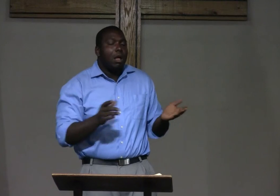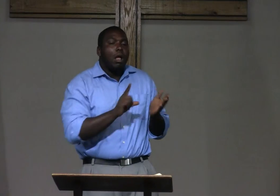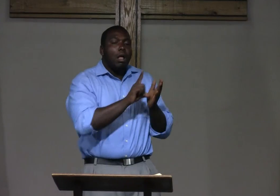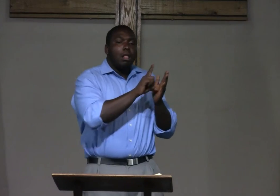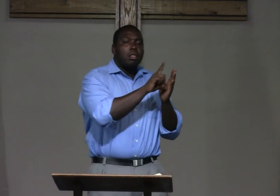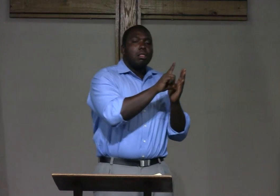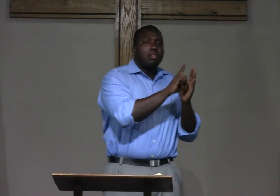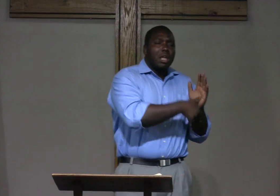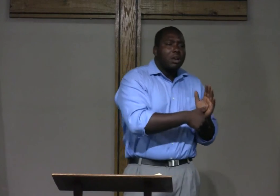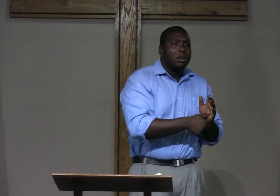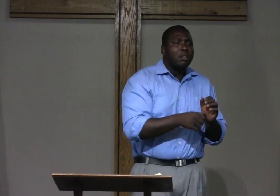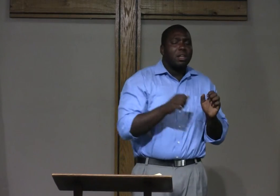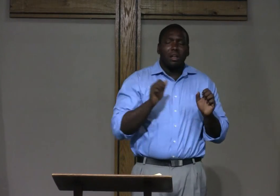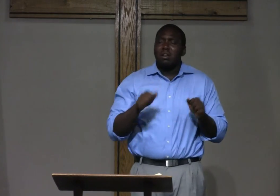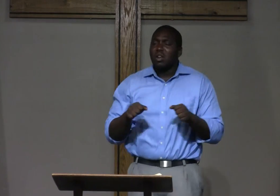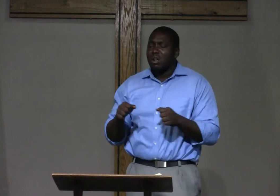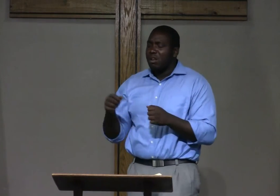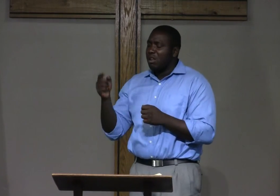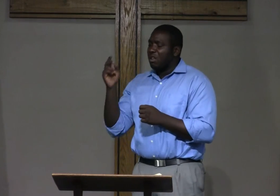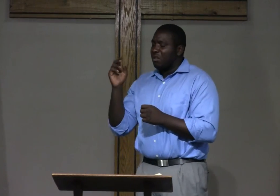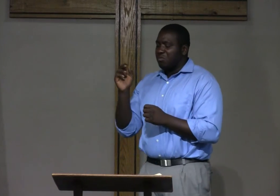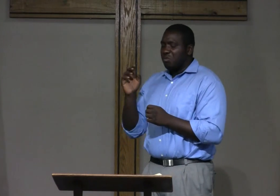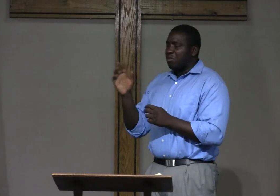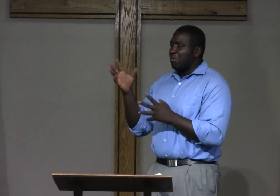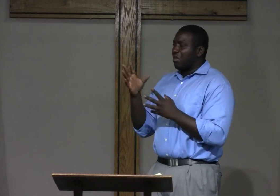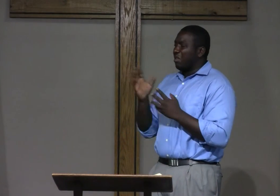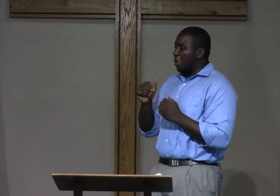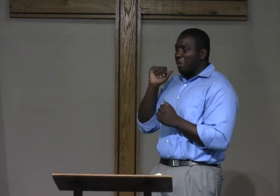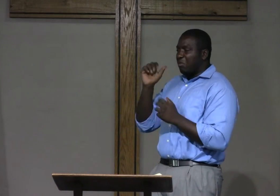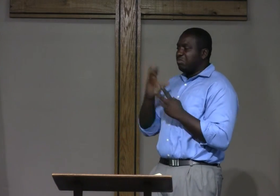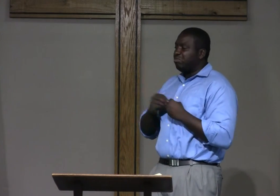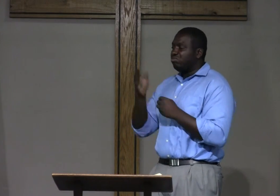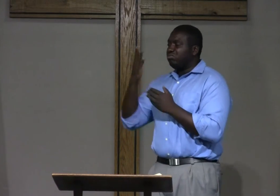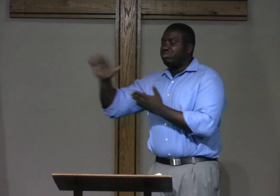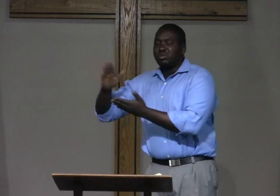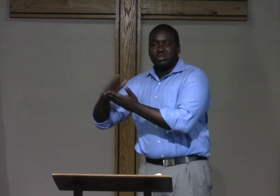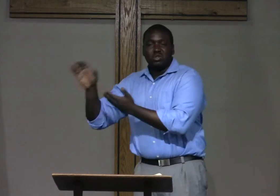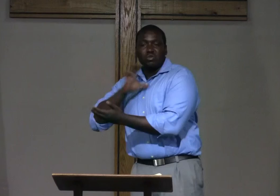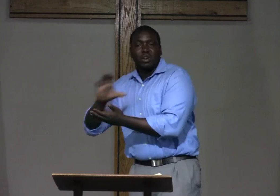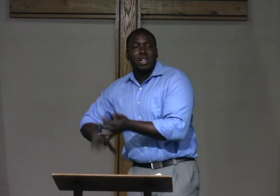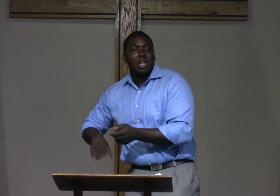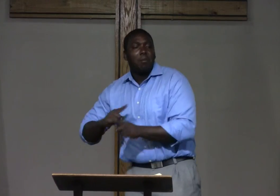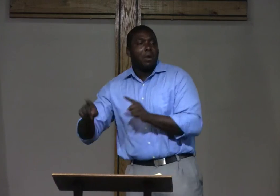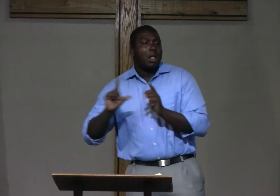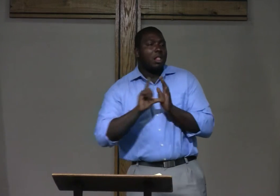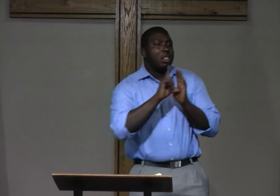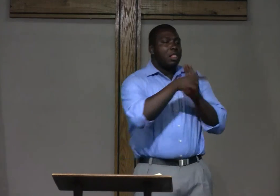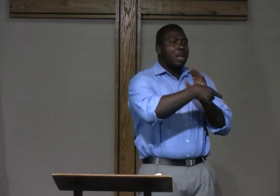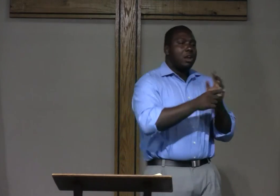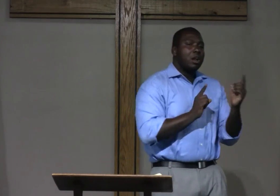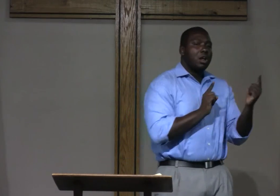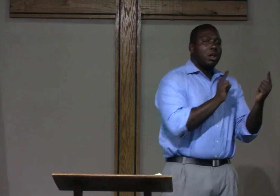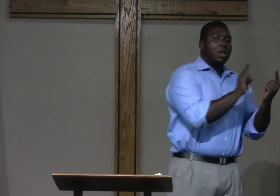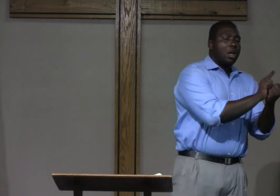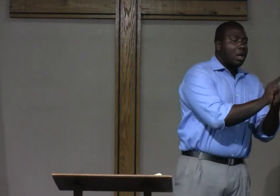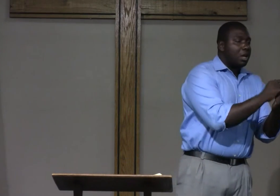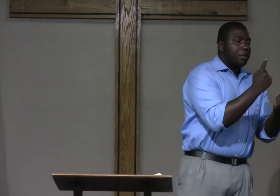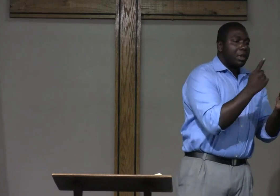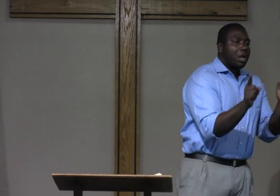That may seem discouraging sometimes, but we don't know what those people do later on down the road. Maybe you'll